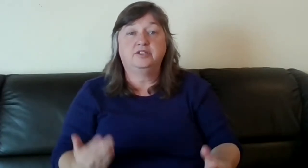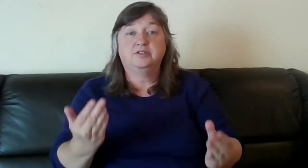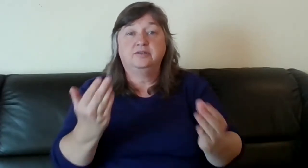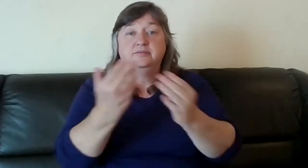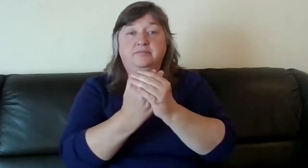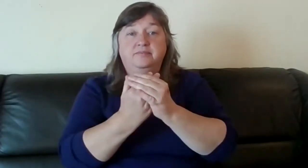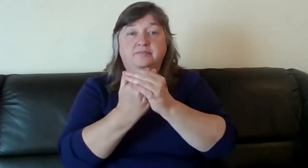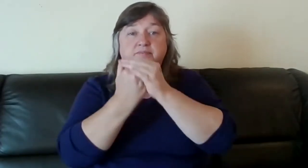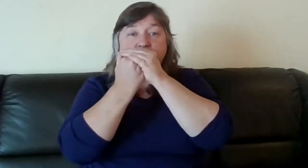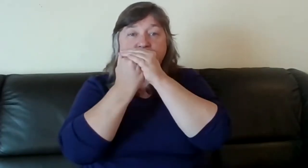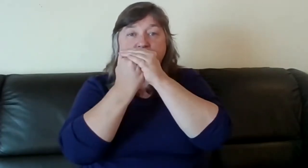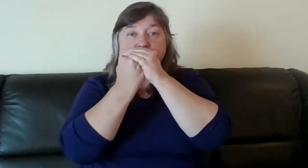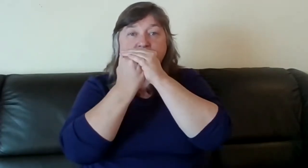Sandwich,